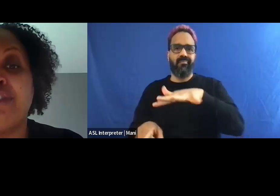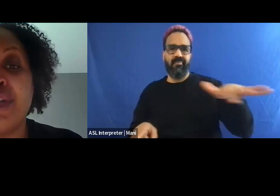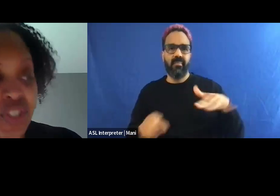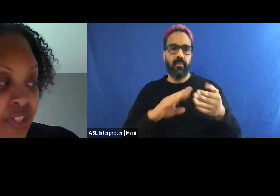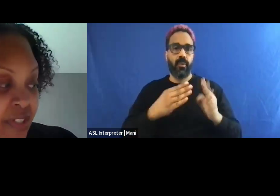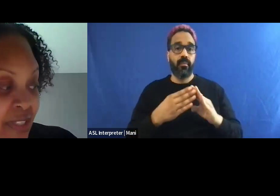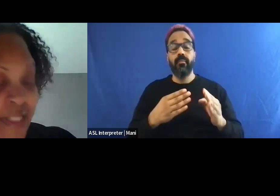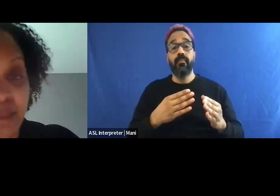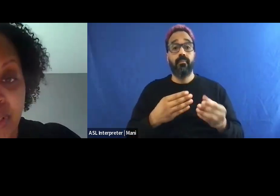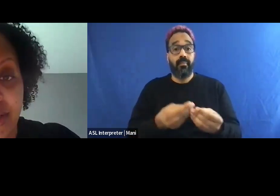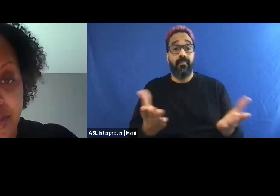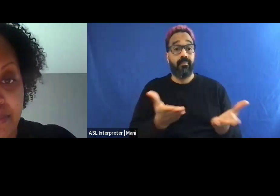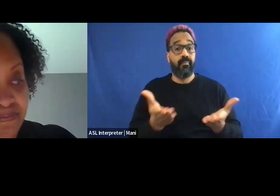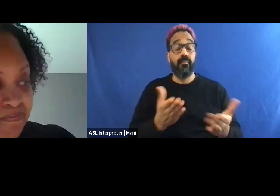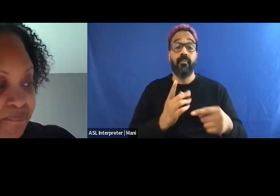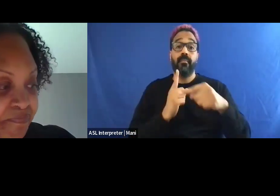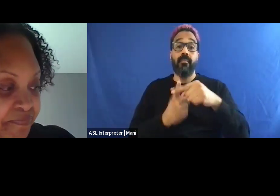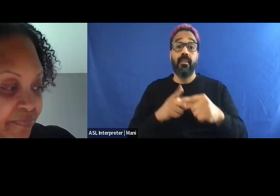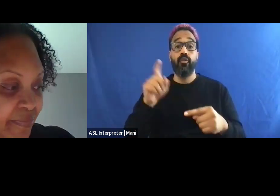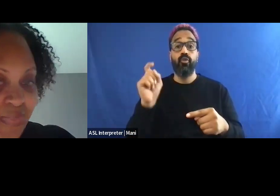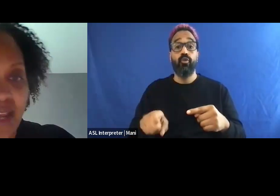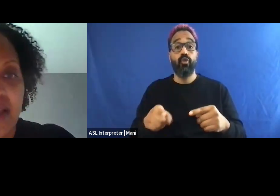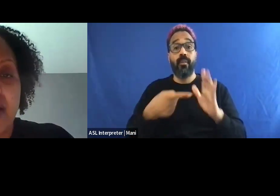building future disabled leaders.